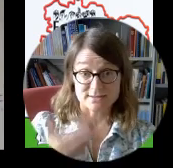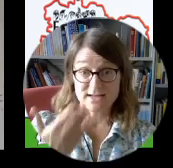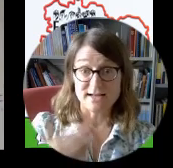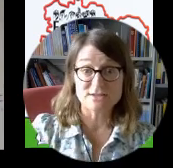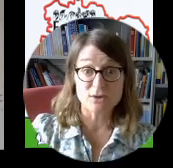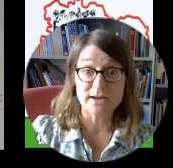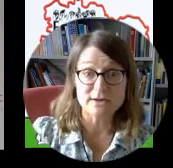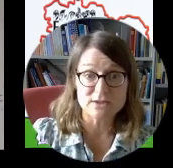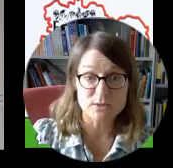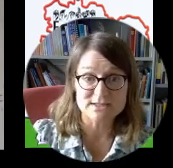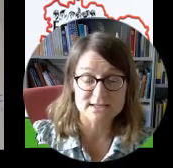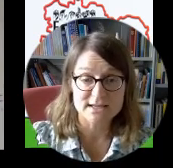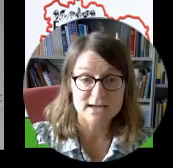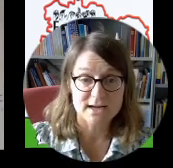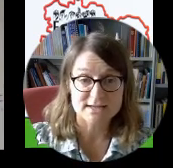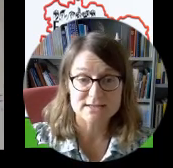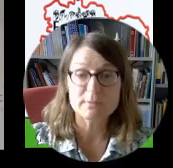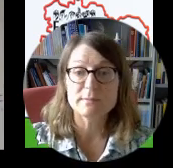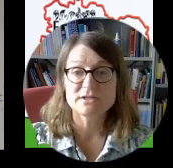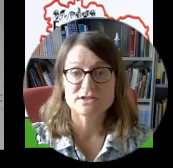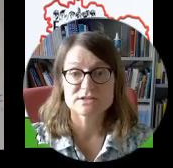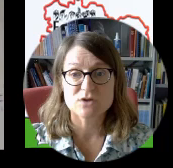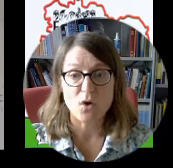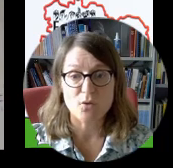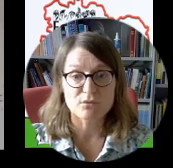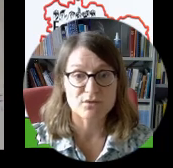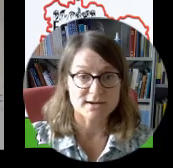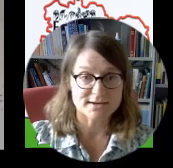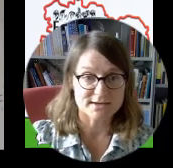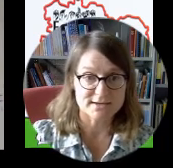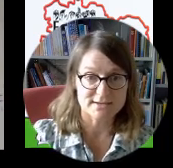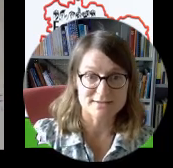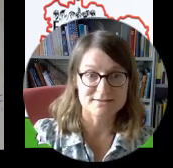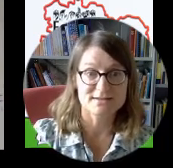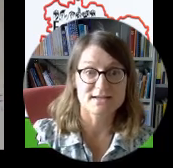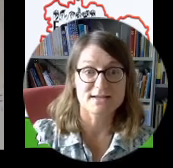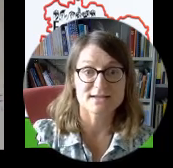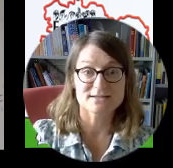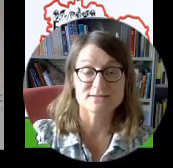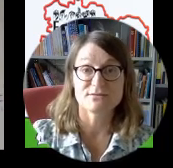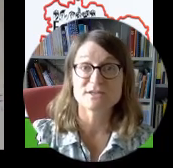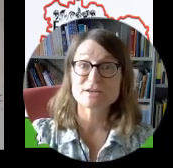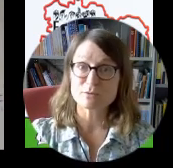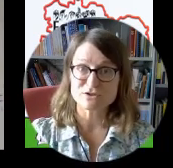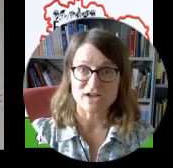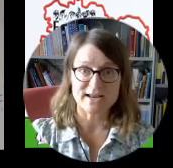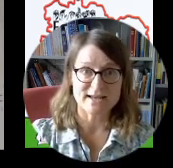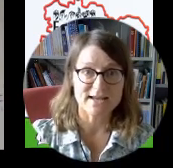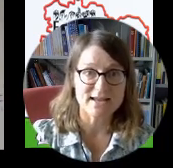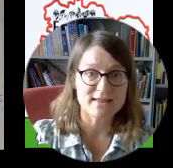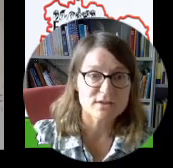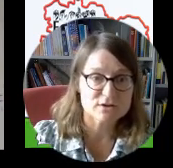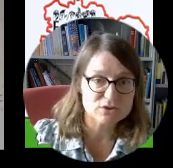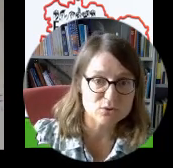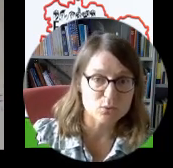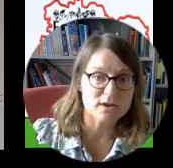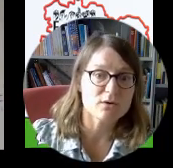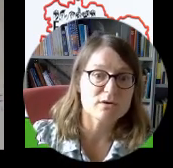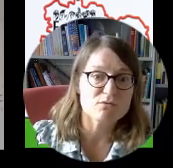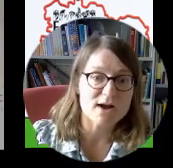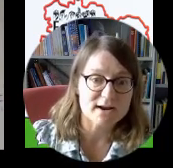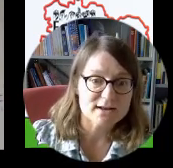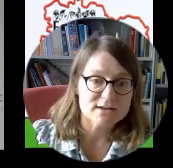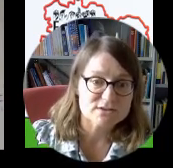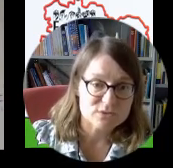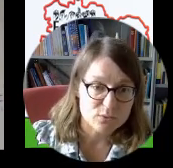Right, and so here we see some images of the visible signing in the school in